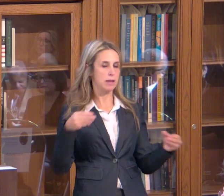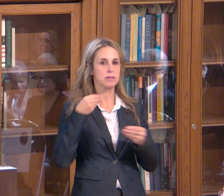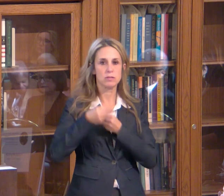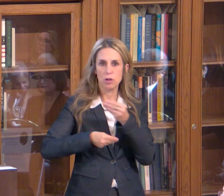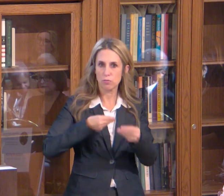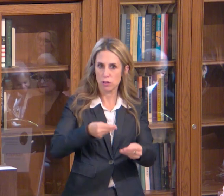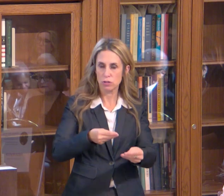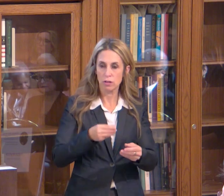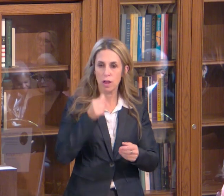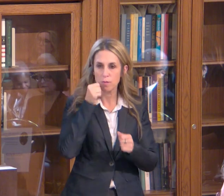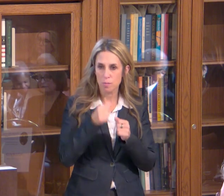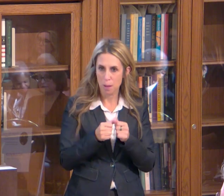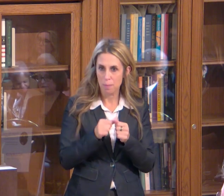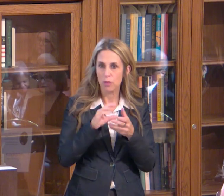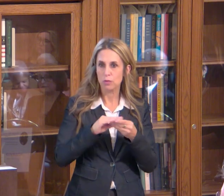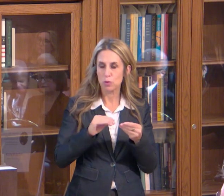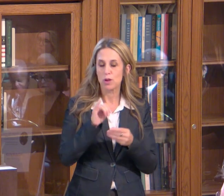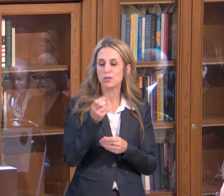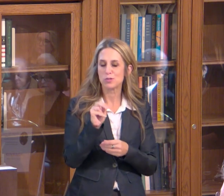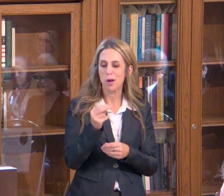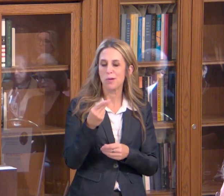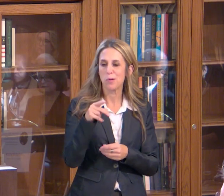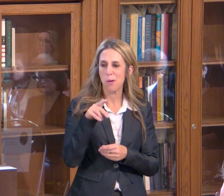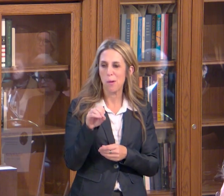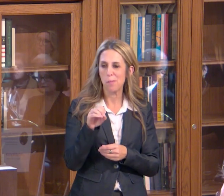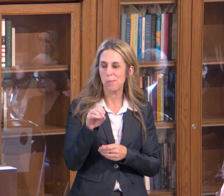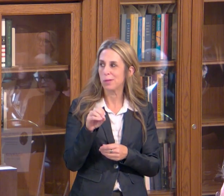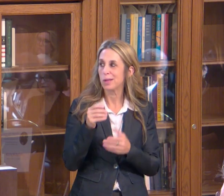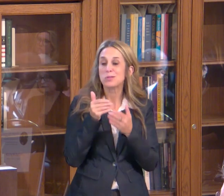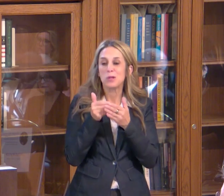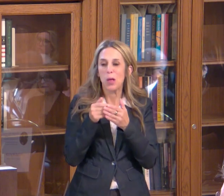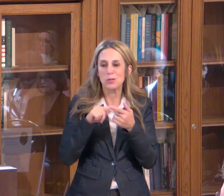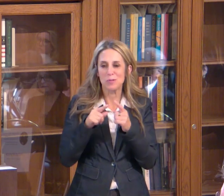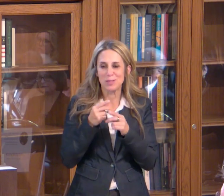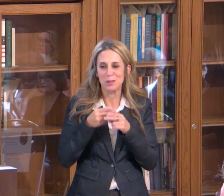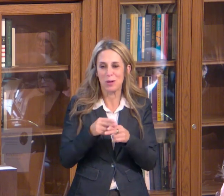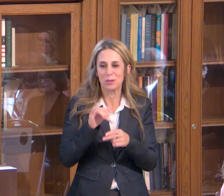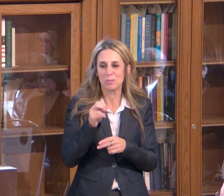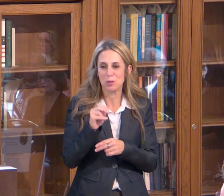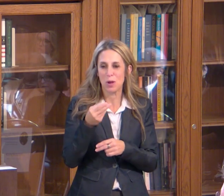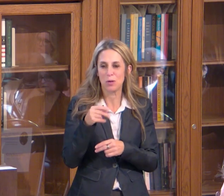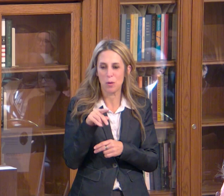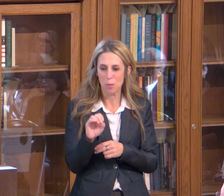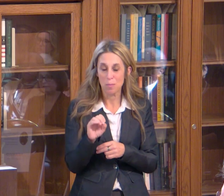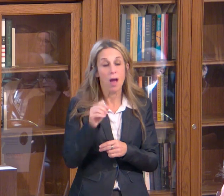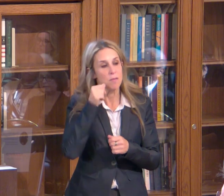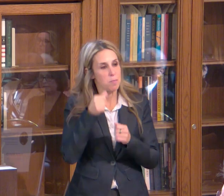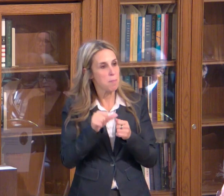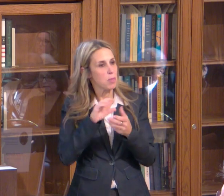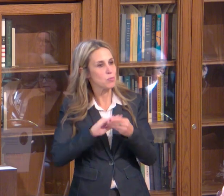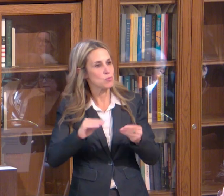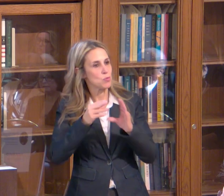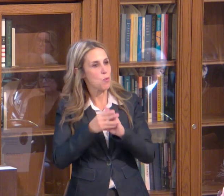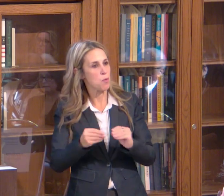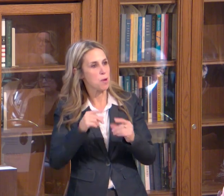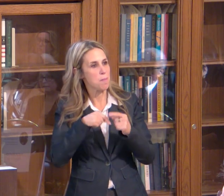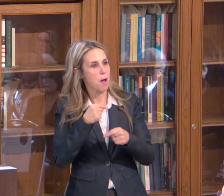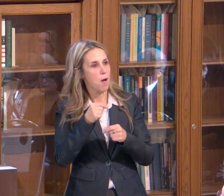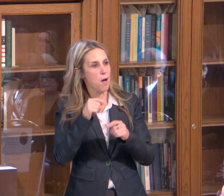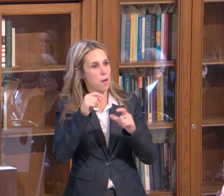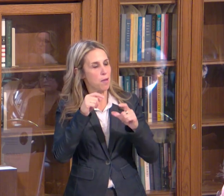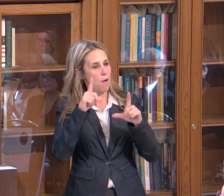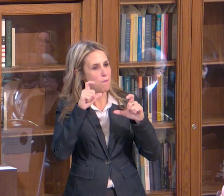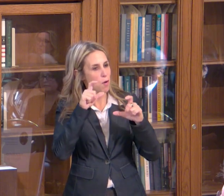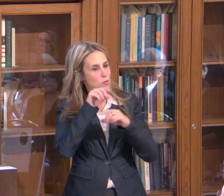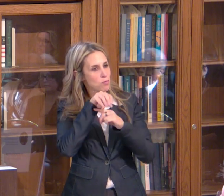story John hope that's the name his close friends Bon I remember the story he told me about a photograph in a